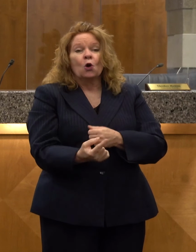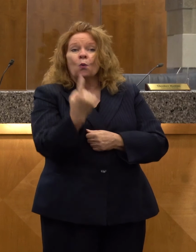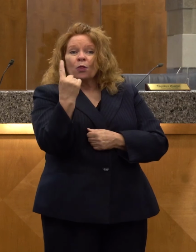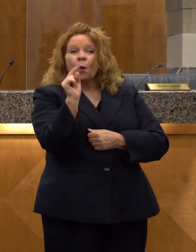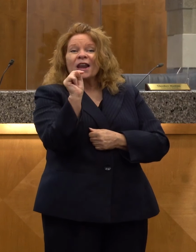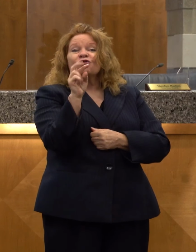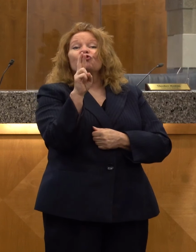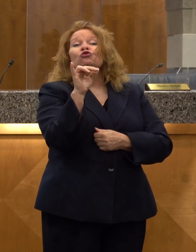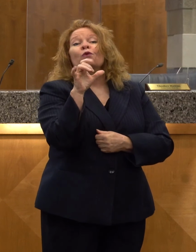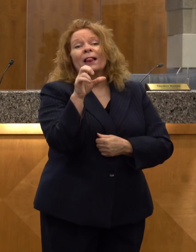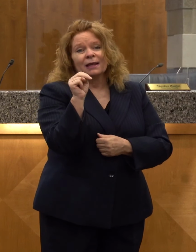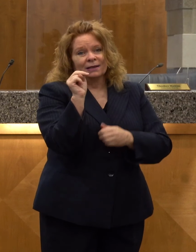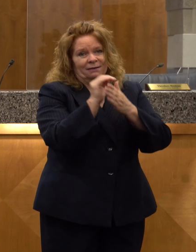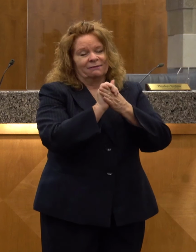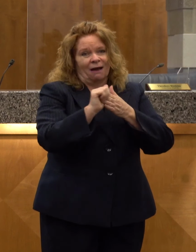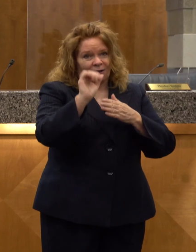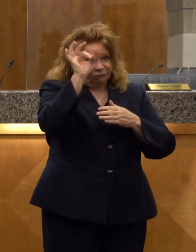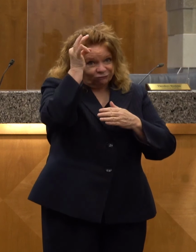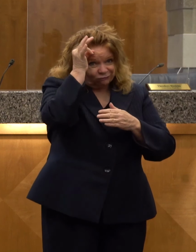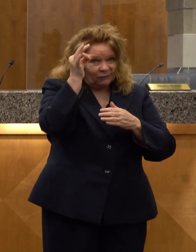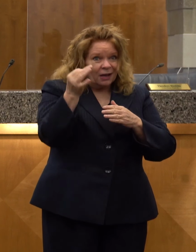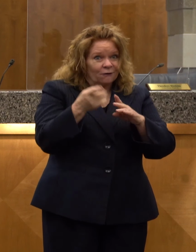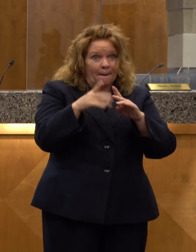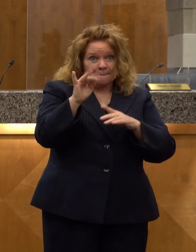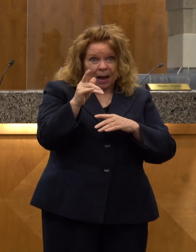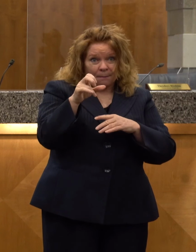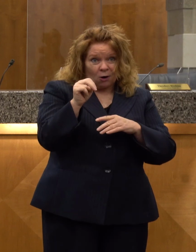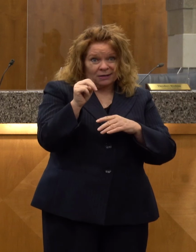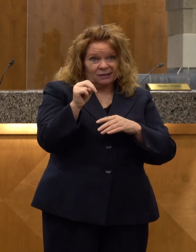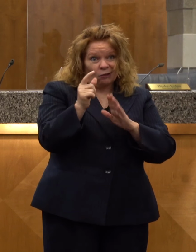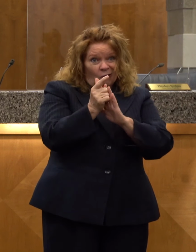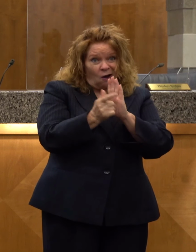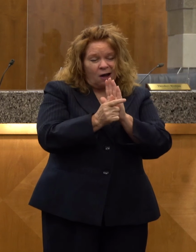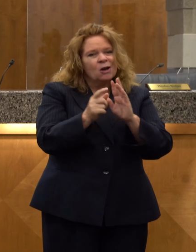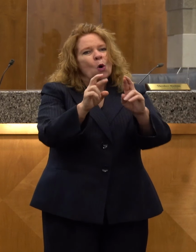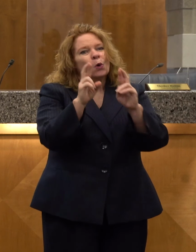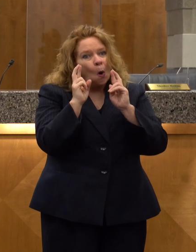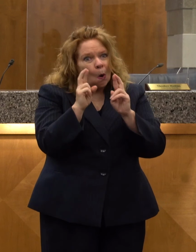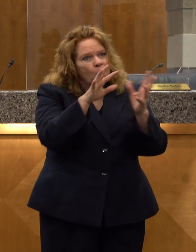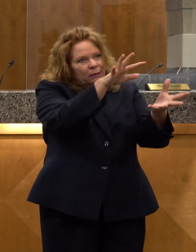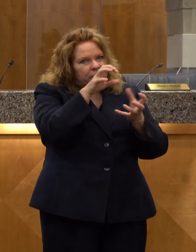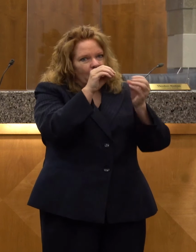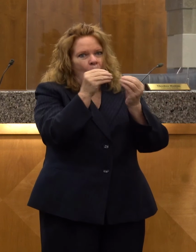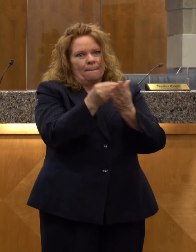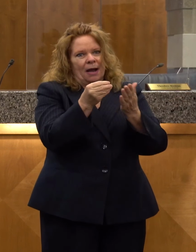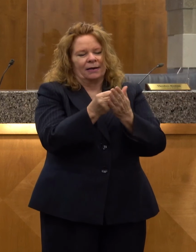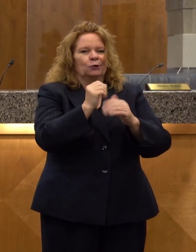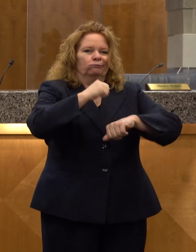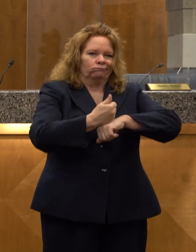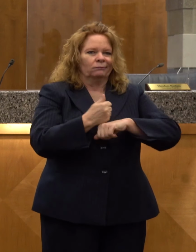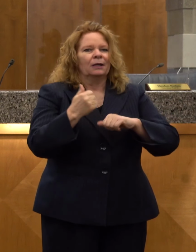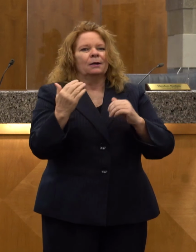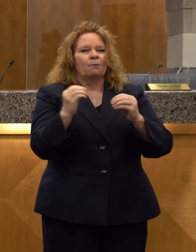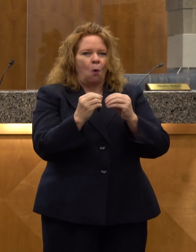trillion bipartisan infrastructure law, we are hopeful we can get more of our road improvement projects started and provide